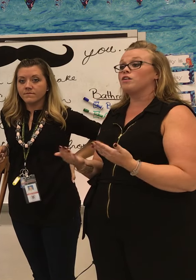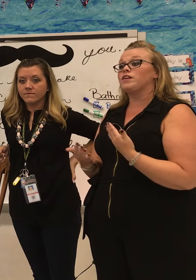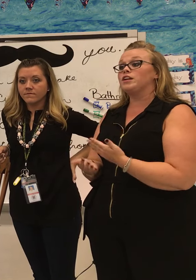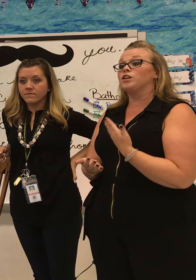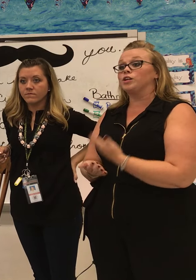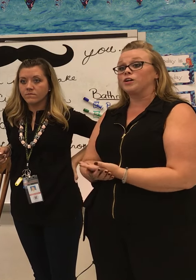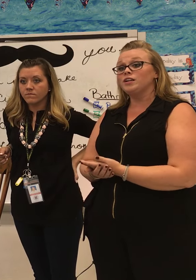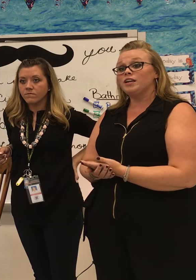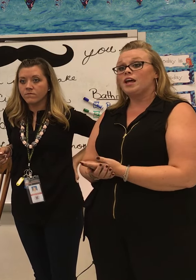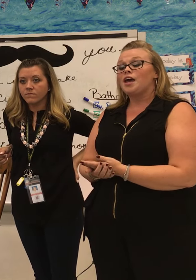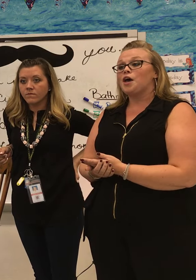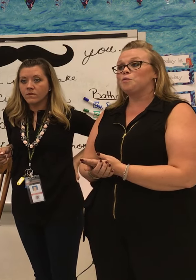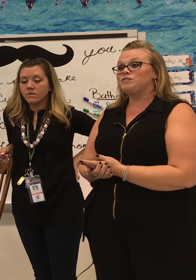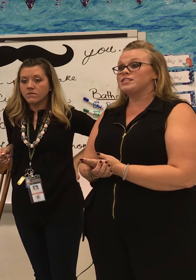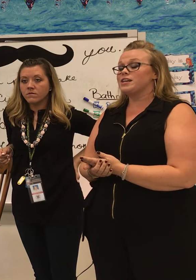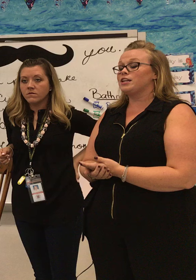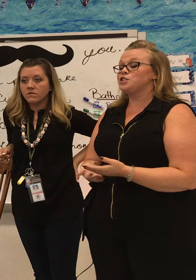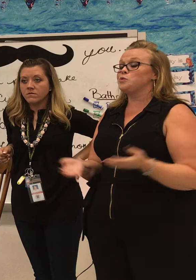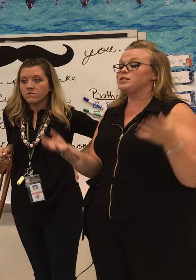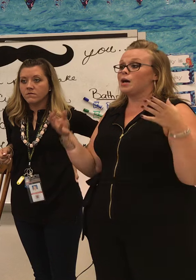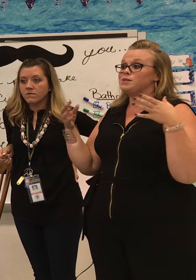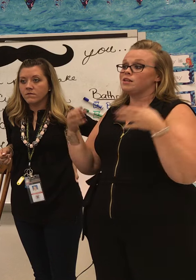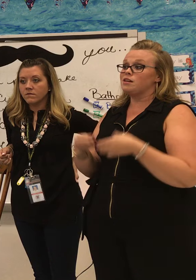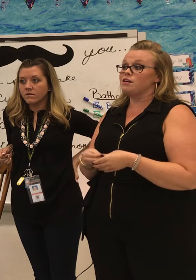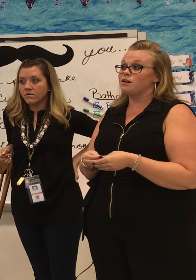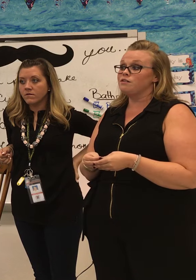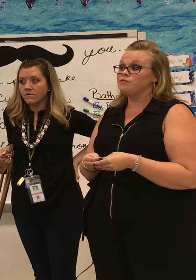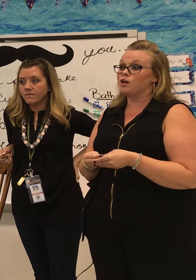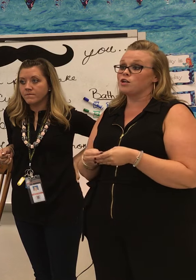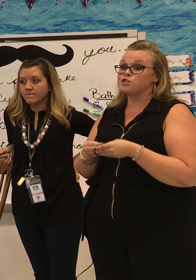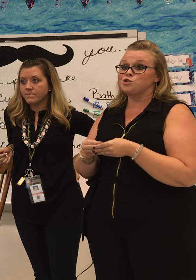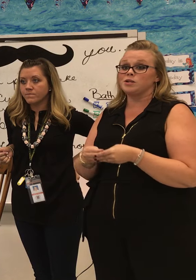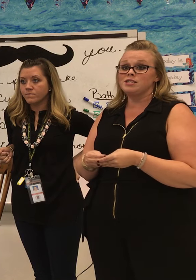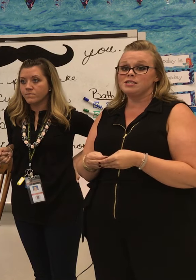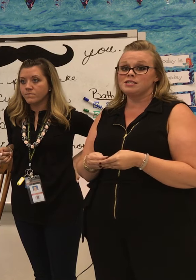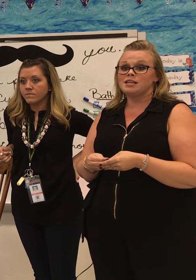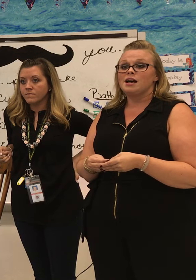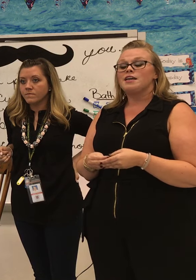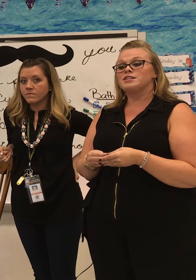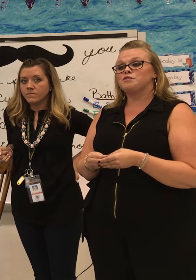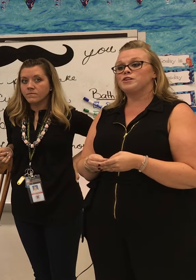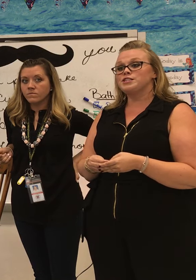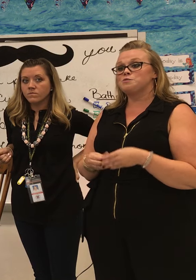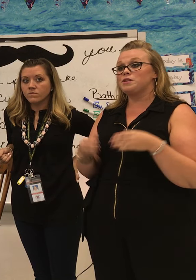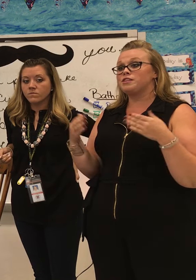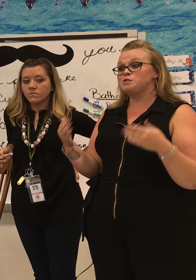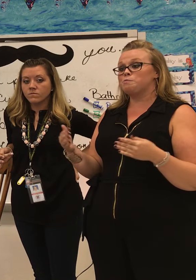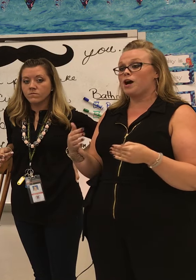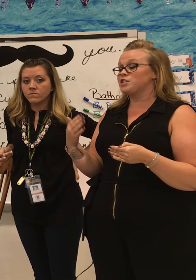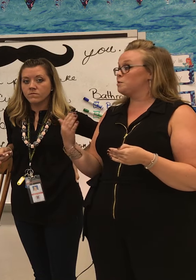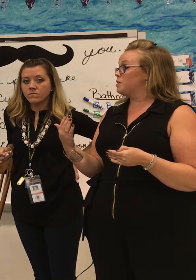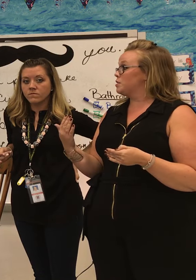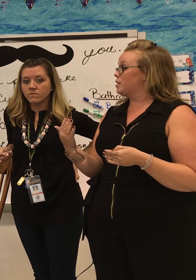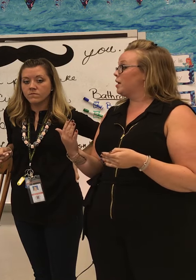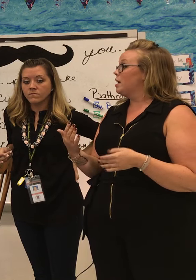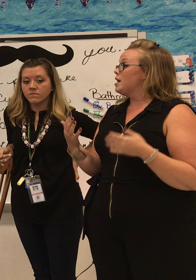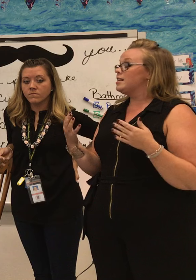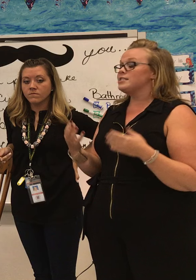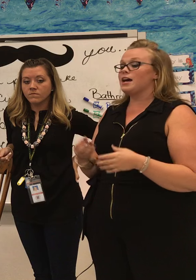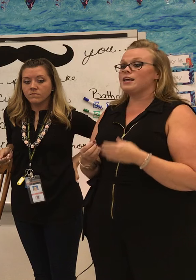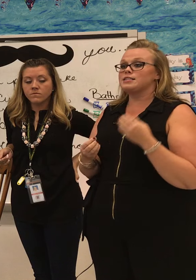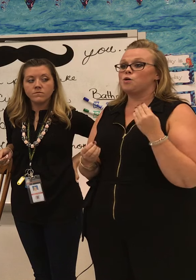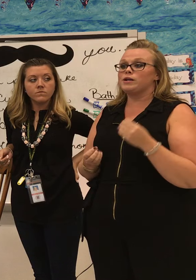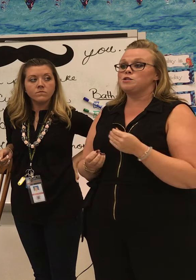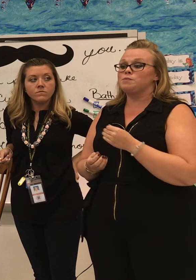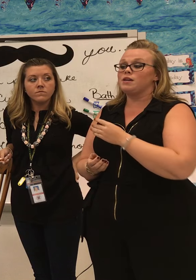called the Out of Eden Learn. And we've decided to adapt it here for our students. The difference with this project-based learning